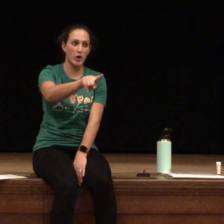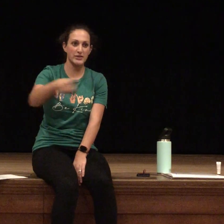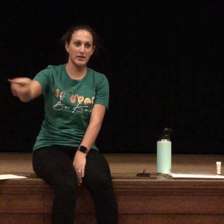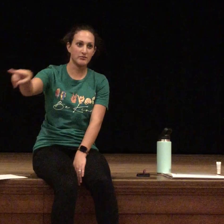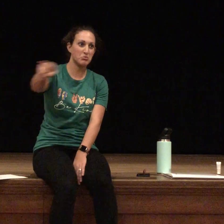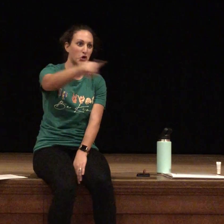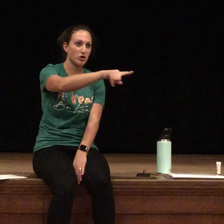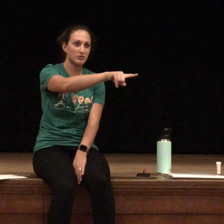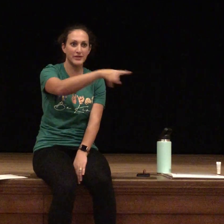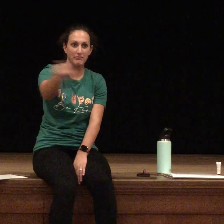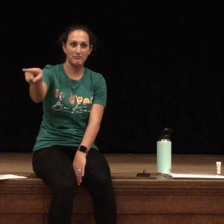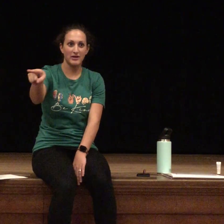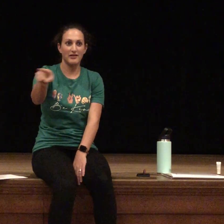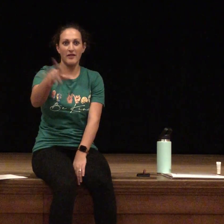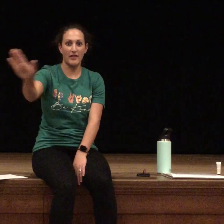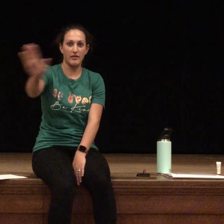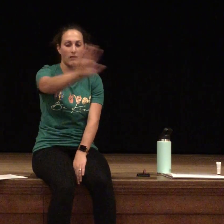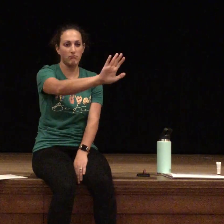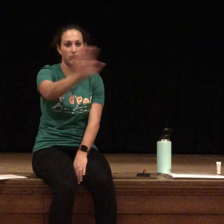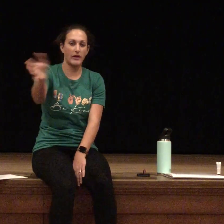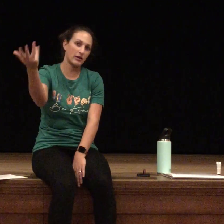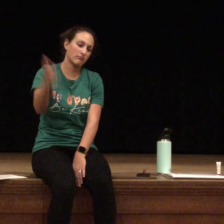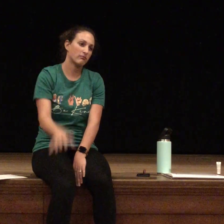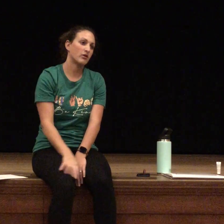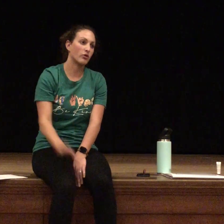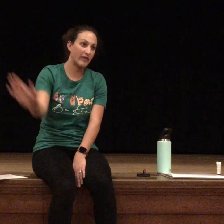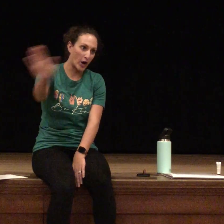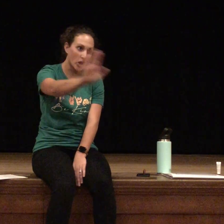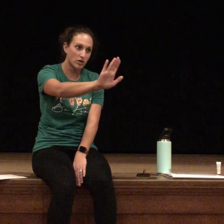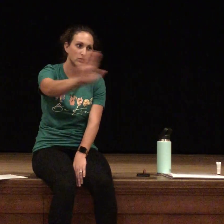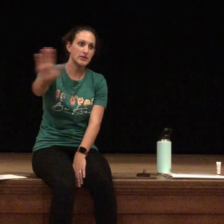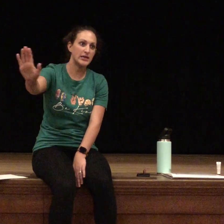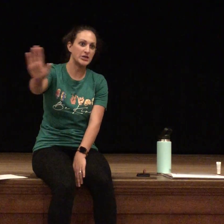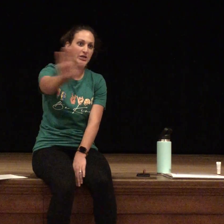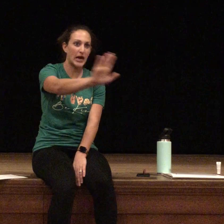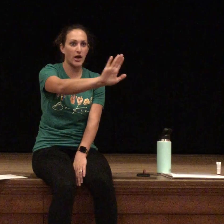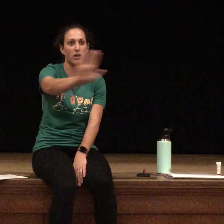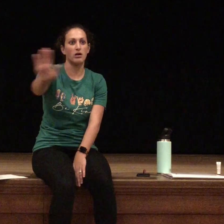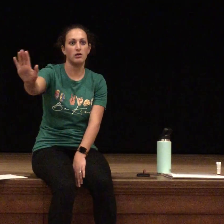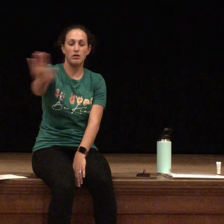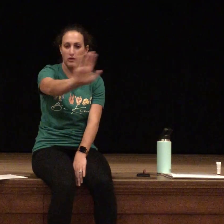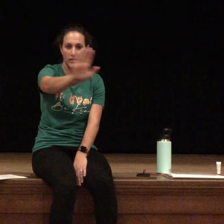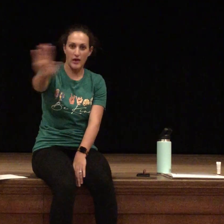pointing, plural, yep, and then them, like, or their, Y'all. T-H-E-I-R, there.